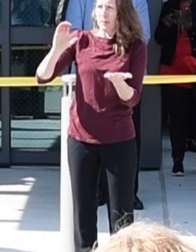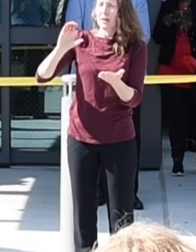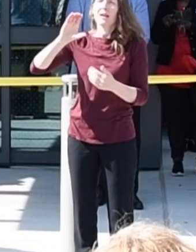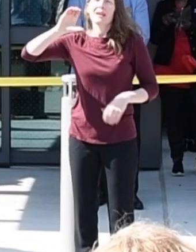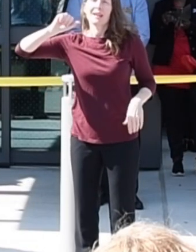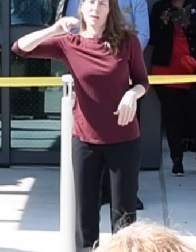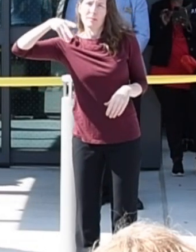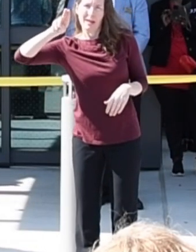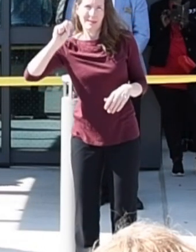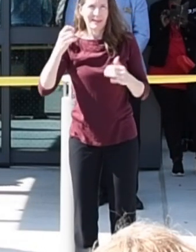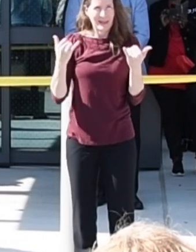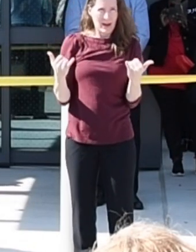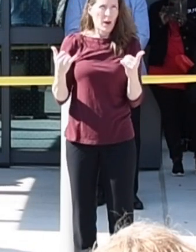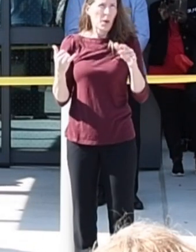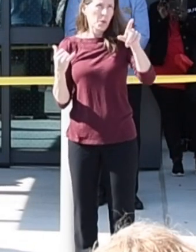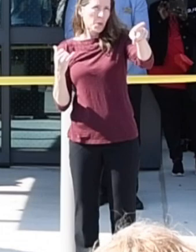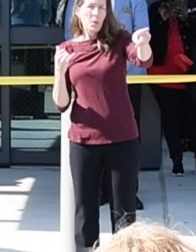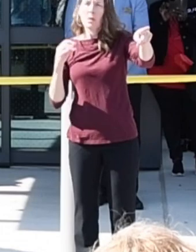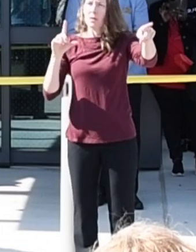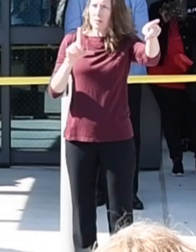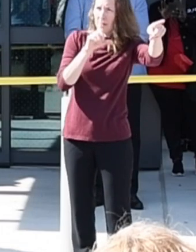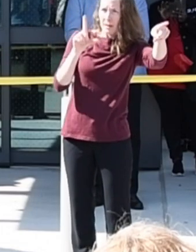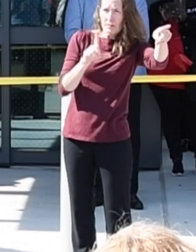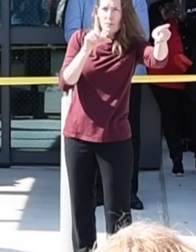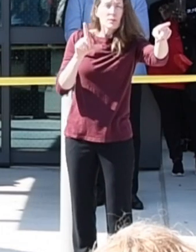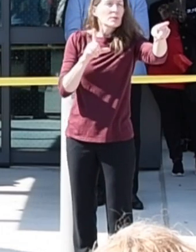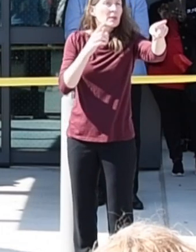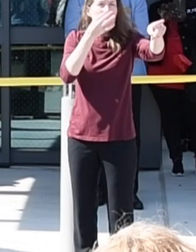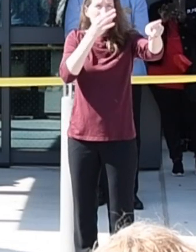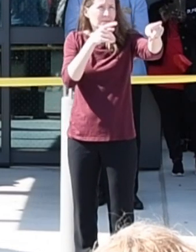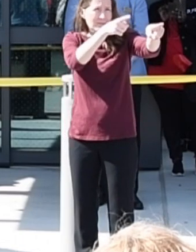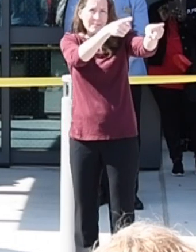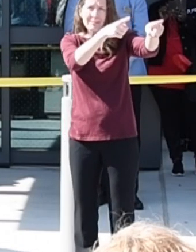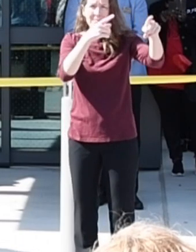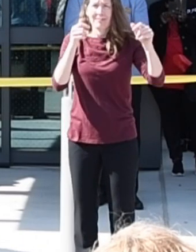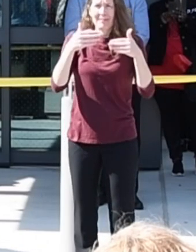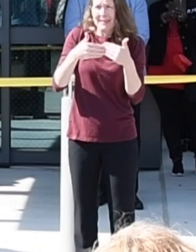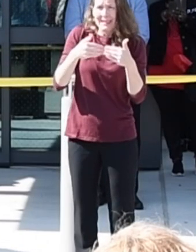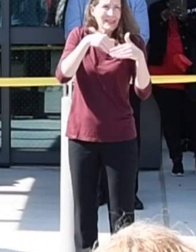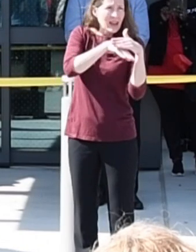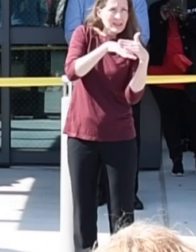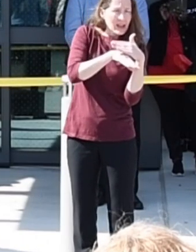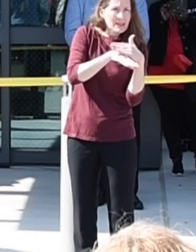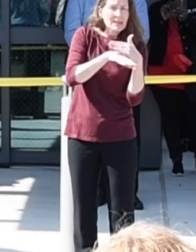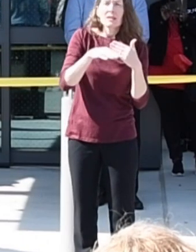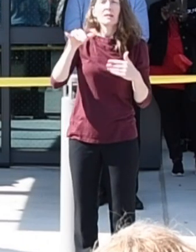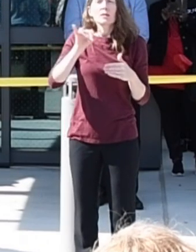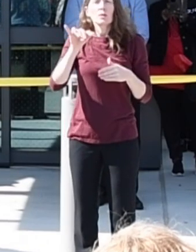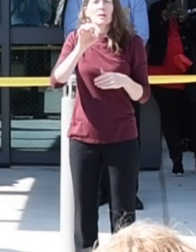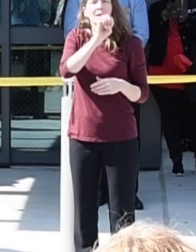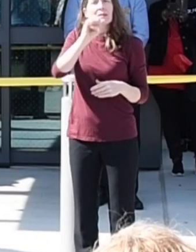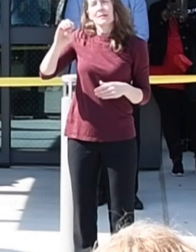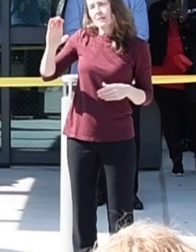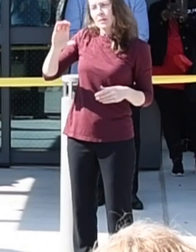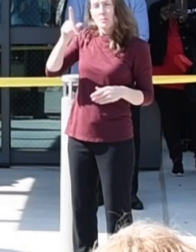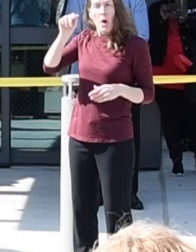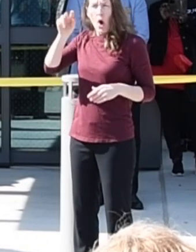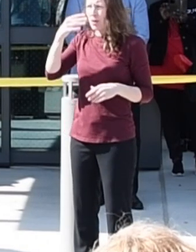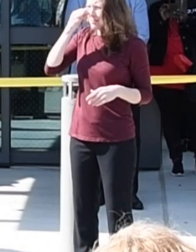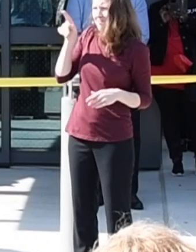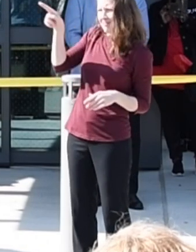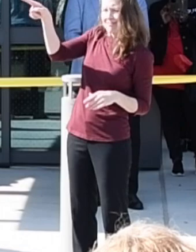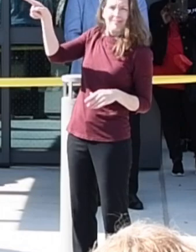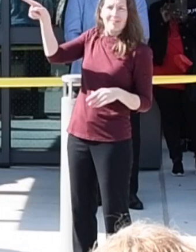new center has easy access to the East Columbia Branch Library and East Columbia Park. This area will